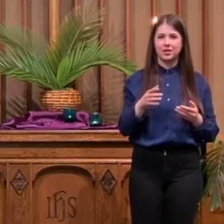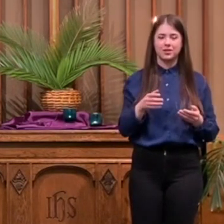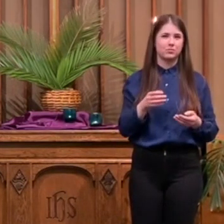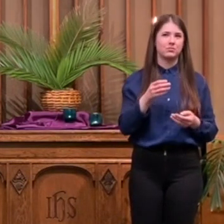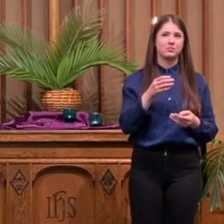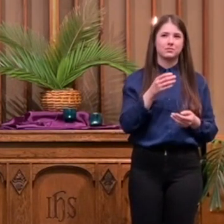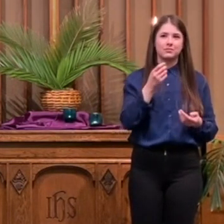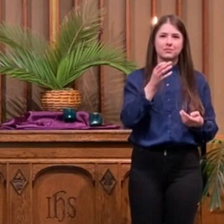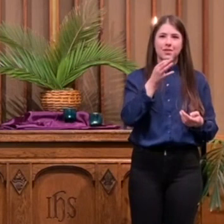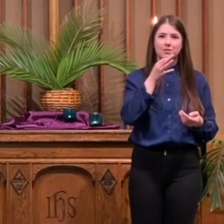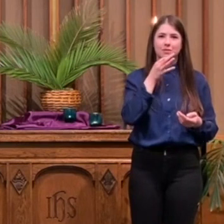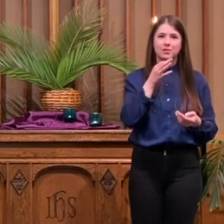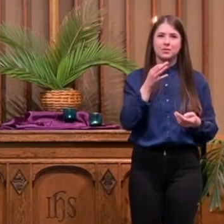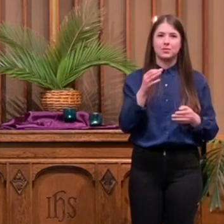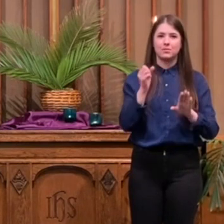a price.